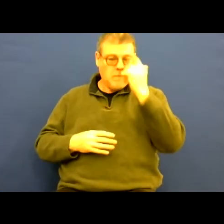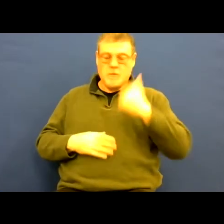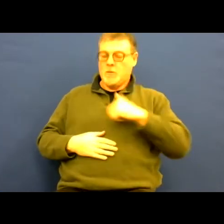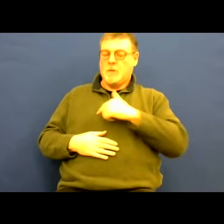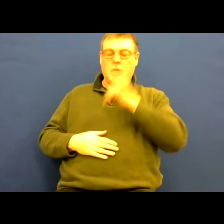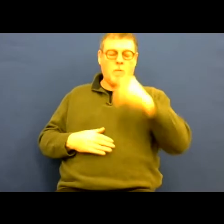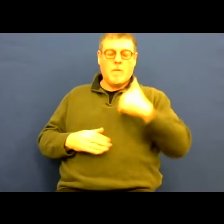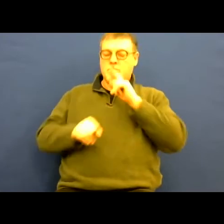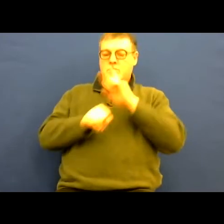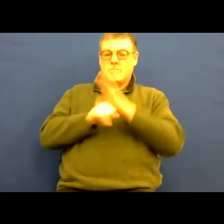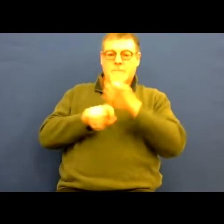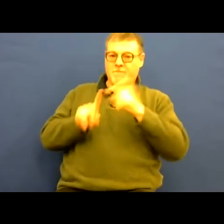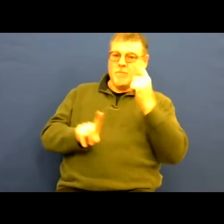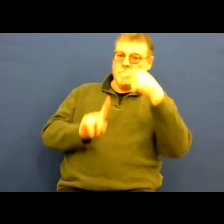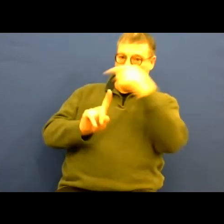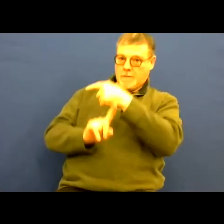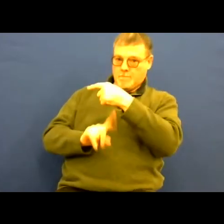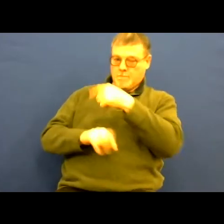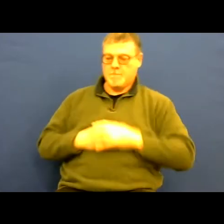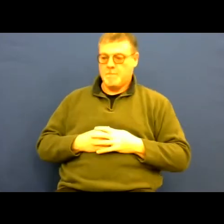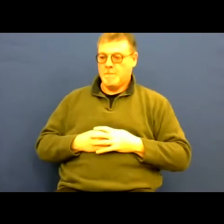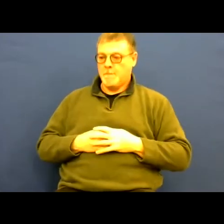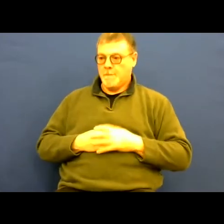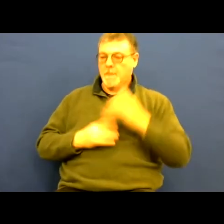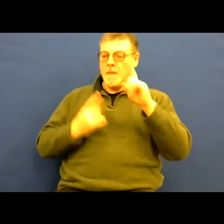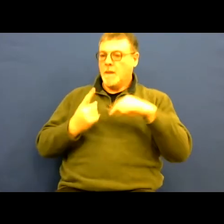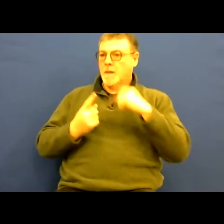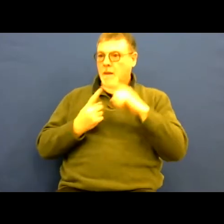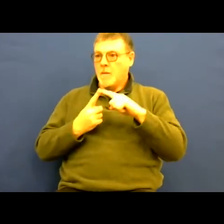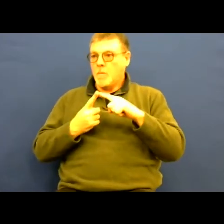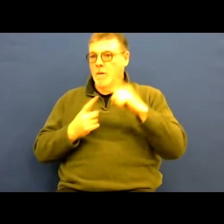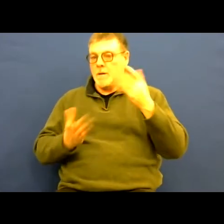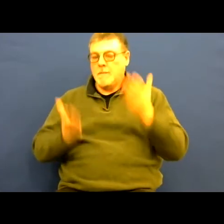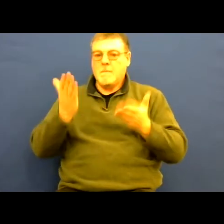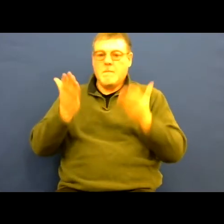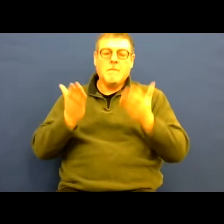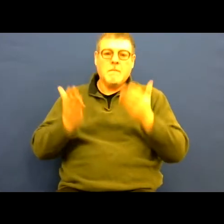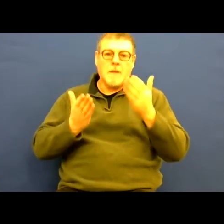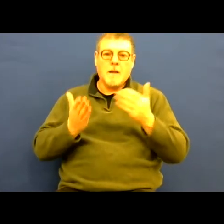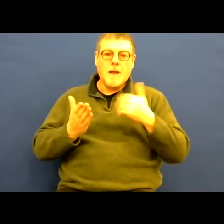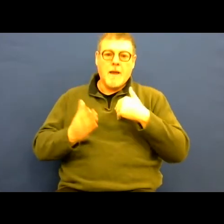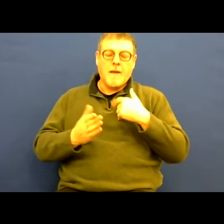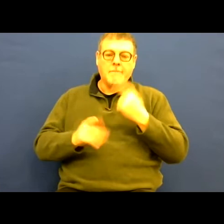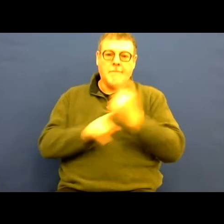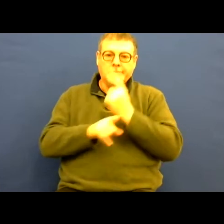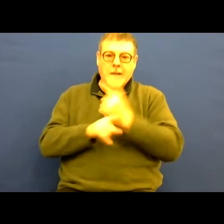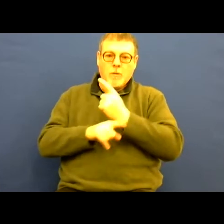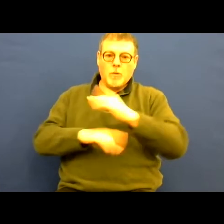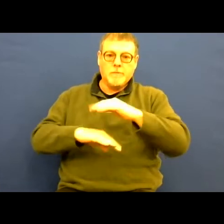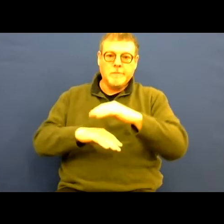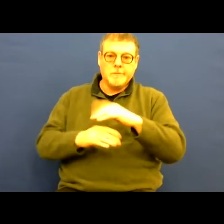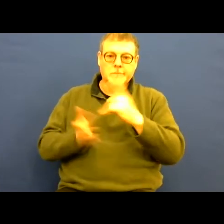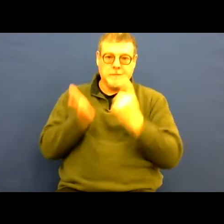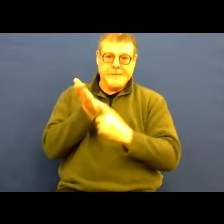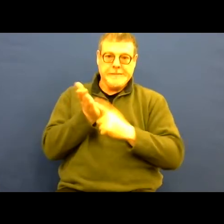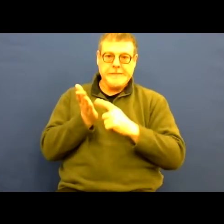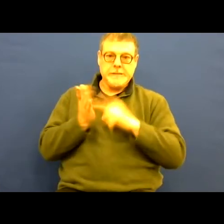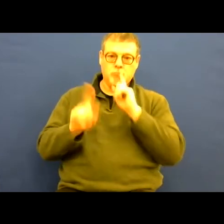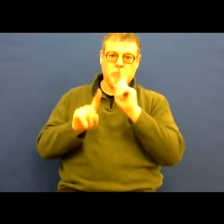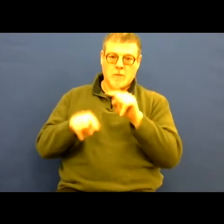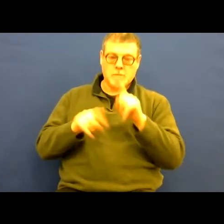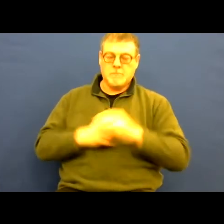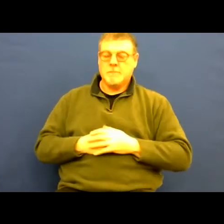have a commitment from them as to when they might have adequately addressed our